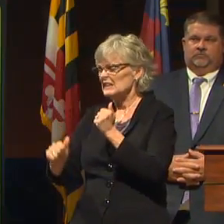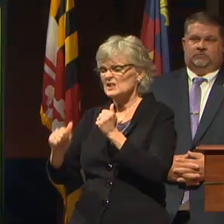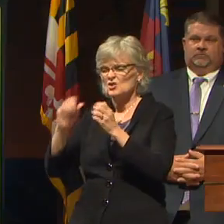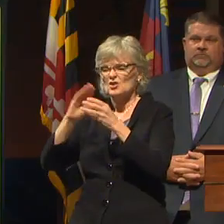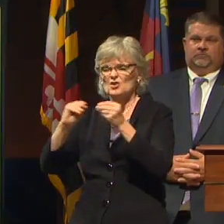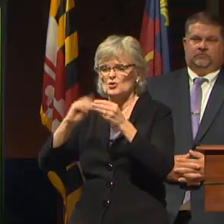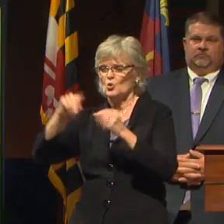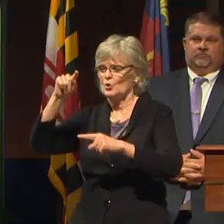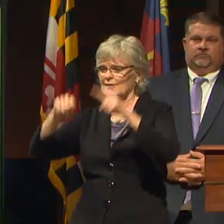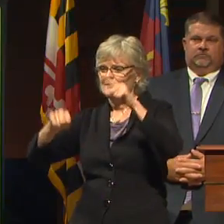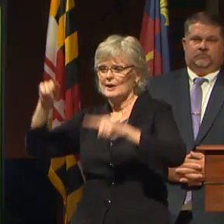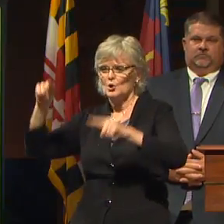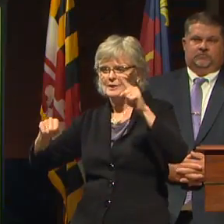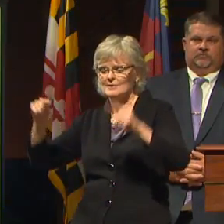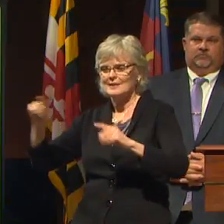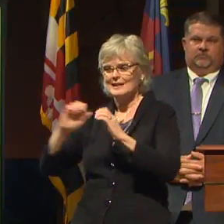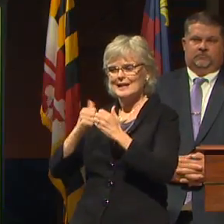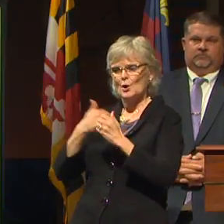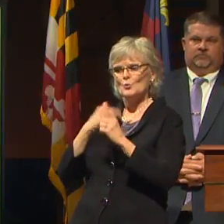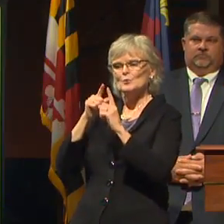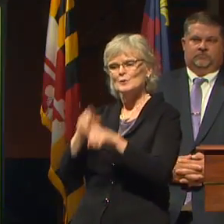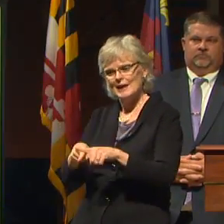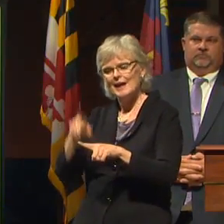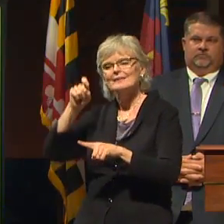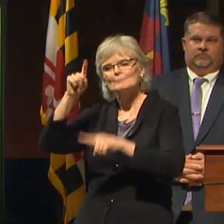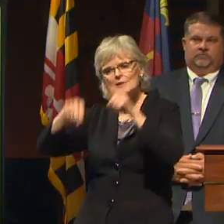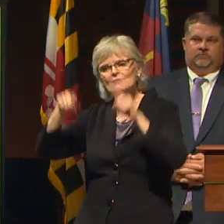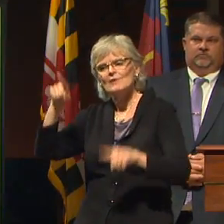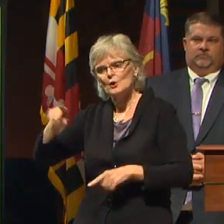the same, and so how we react can't be the same either.